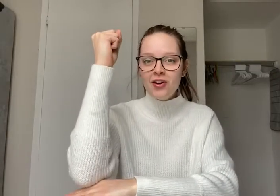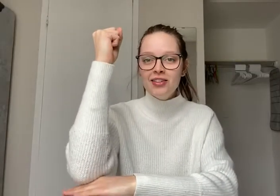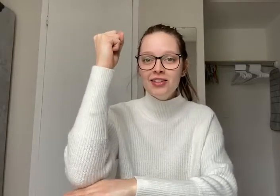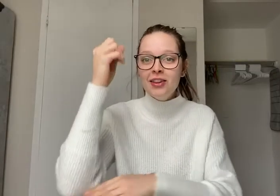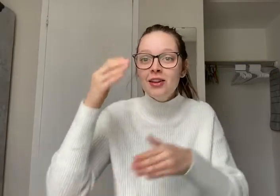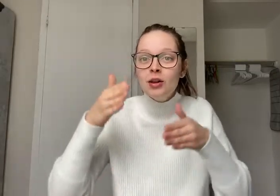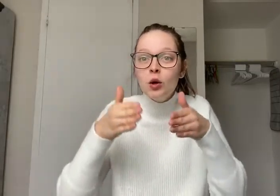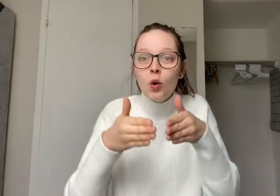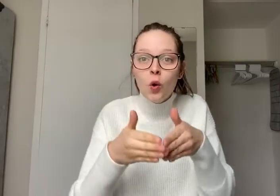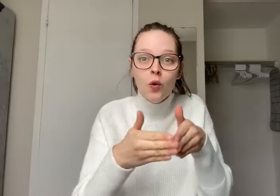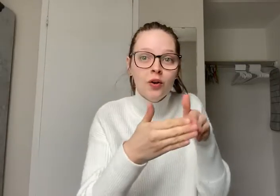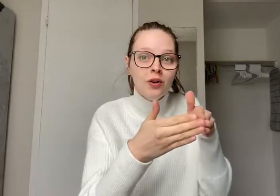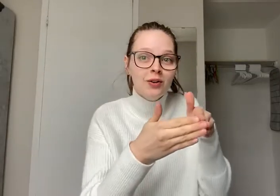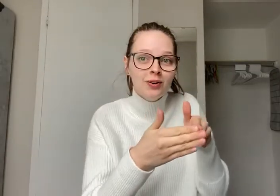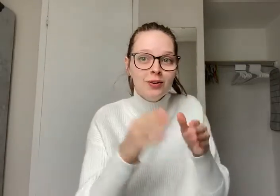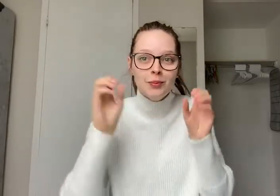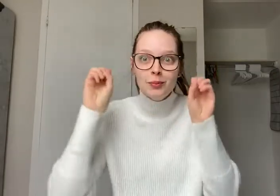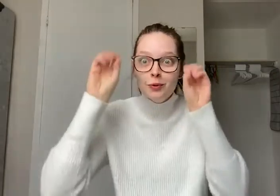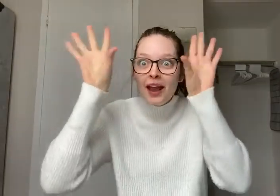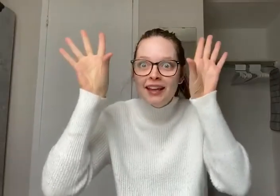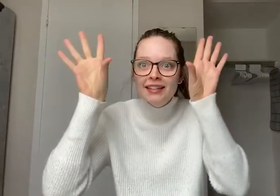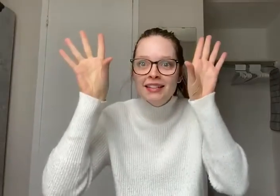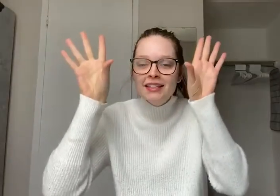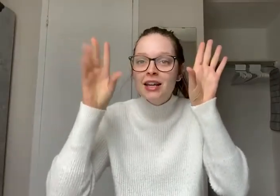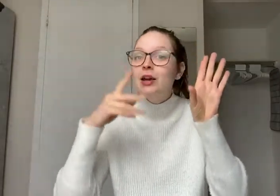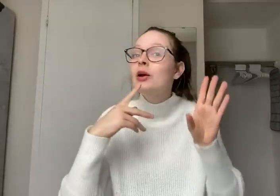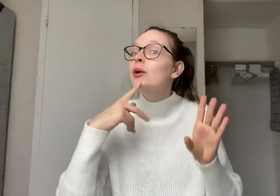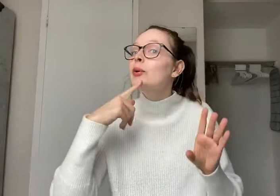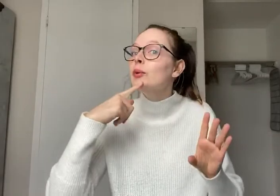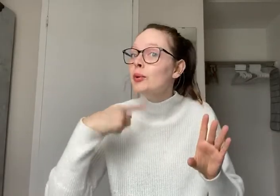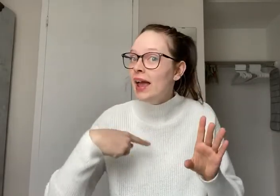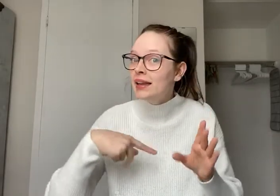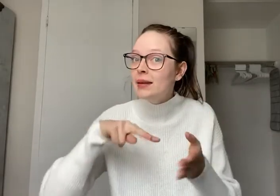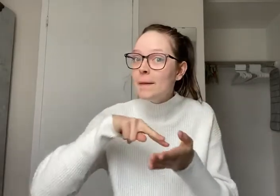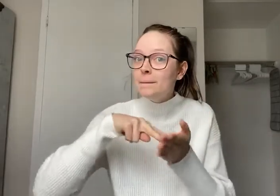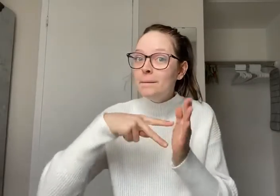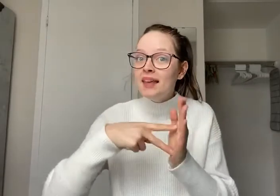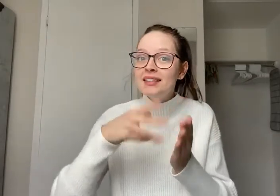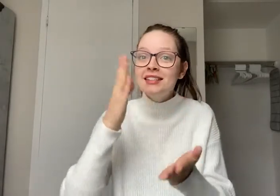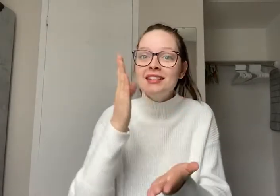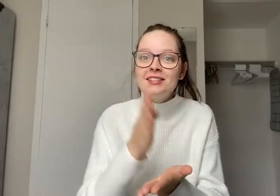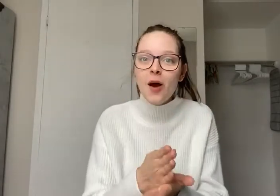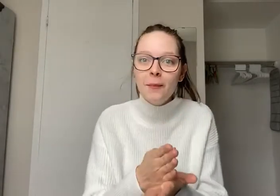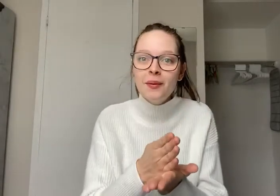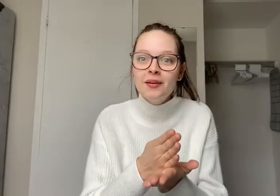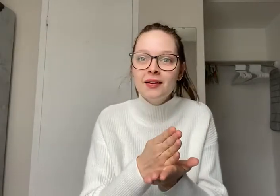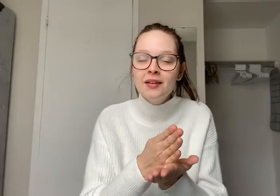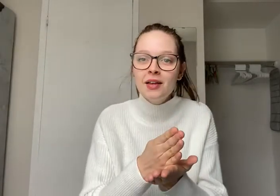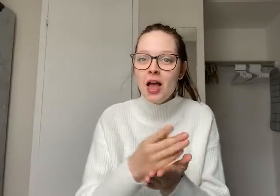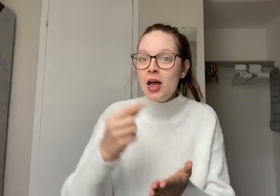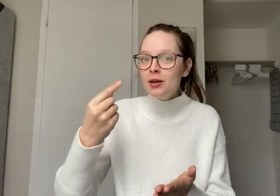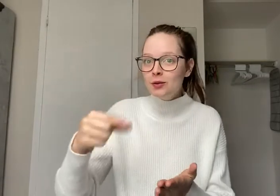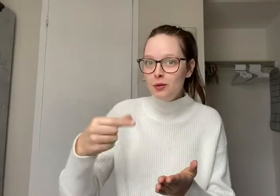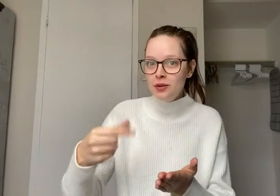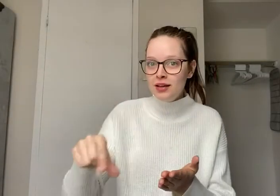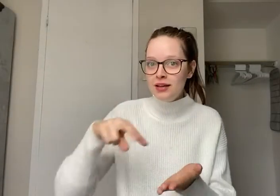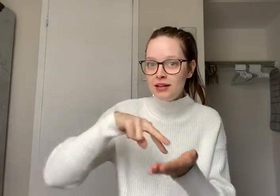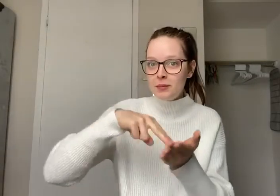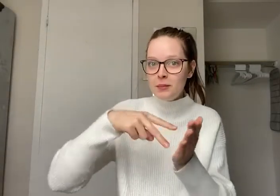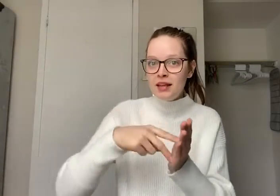the corner bright. Red means stop, green